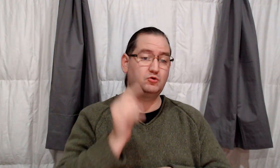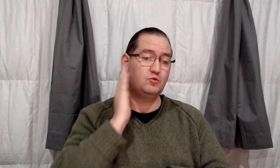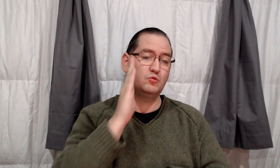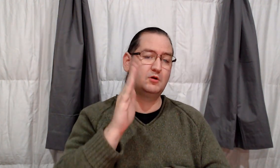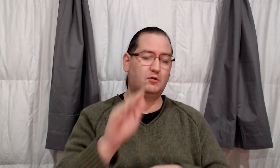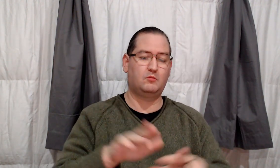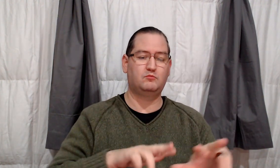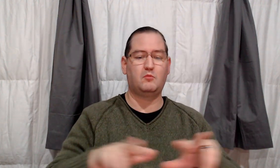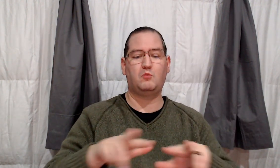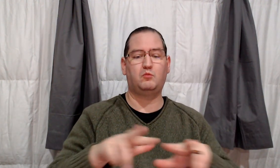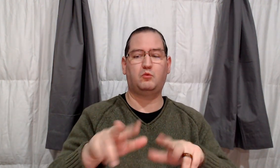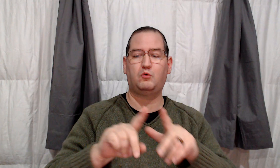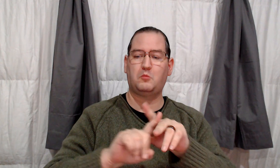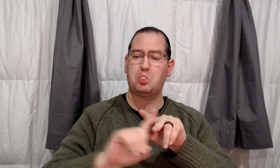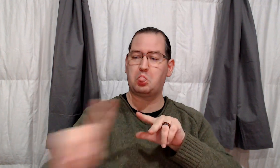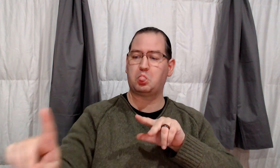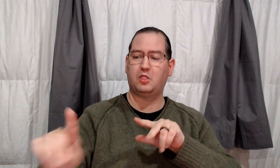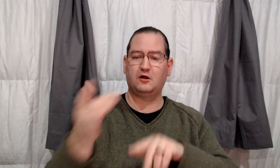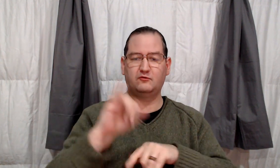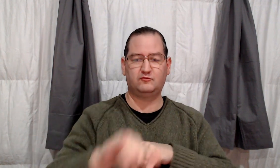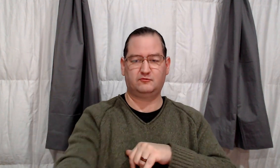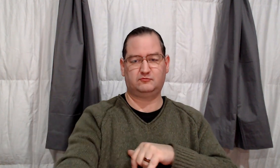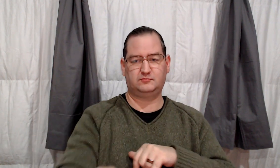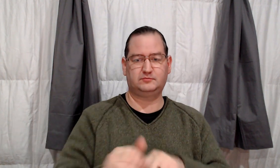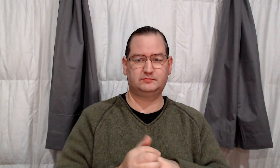Easily, effortlessly, and automatically.